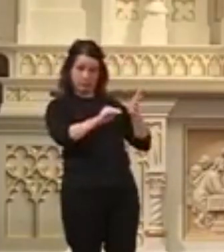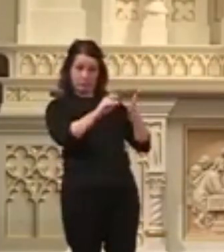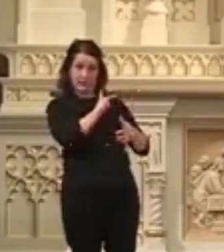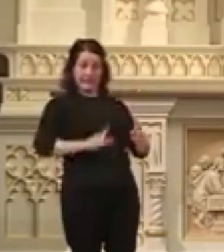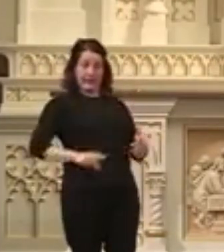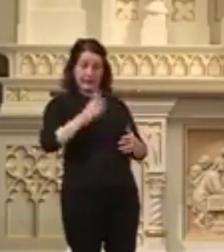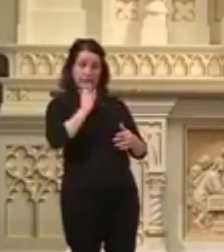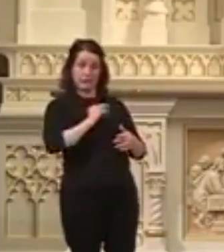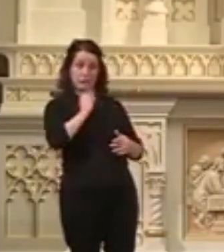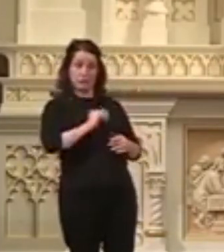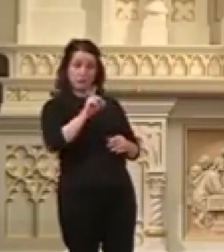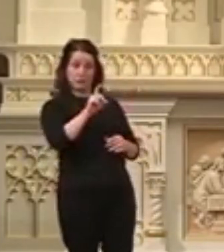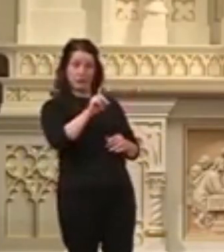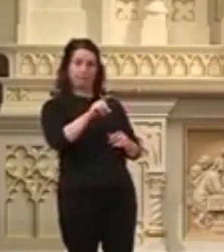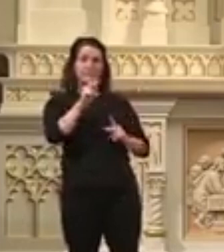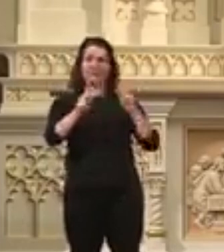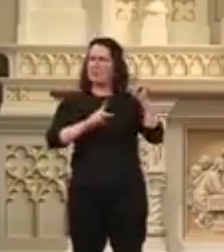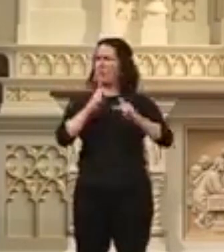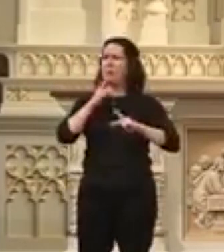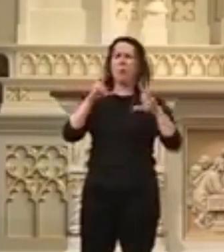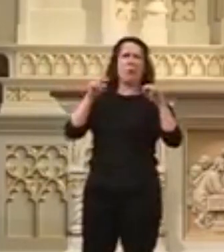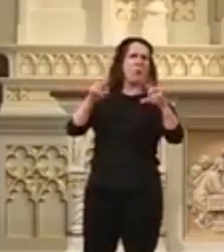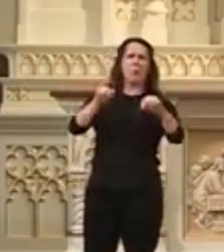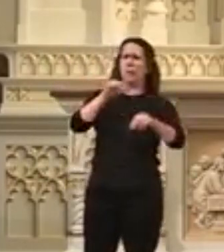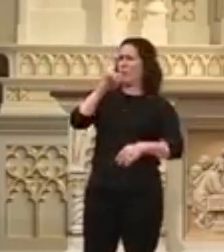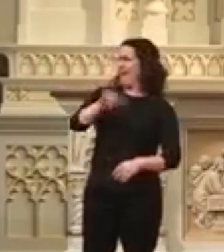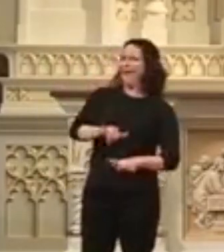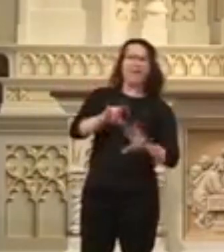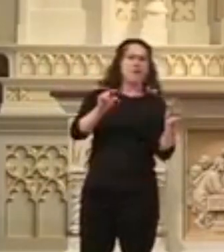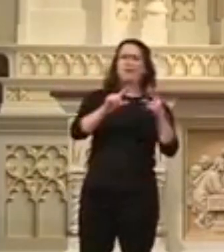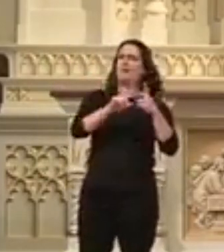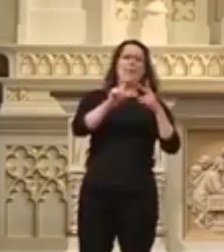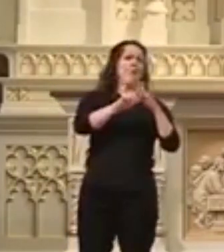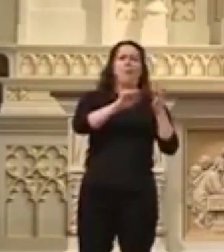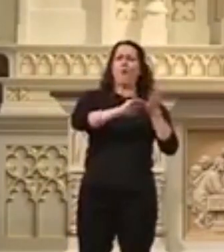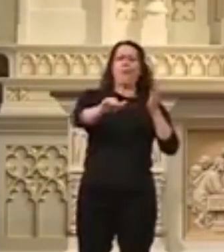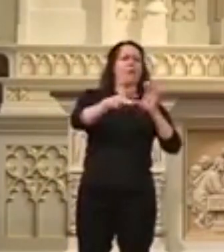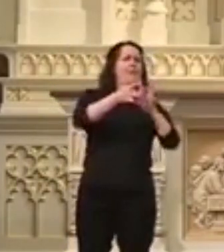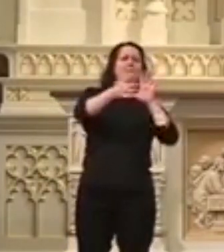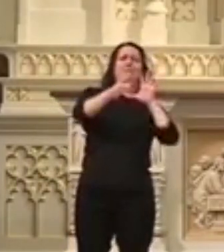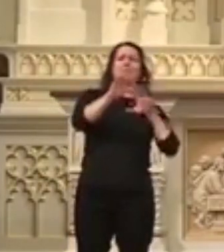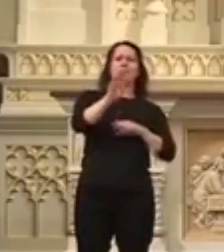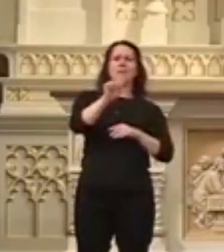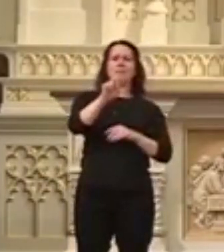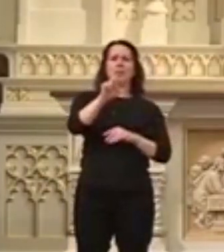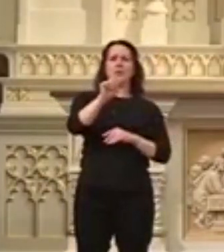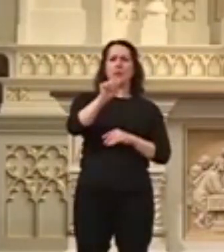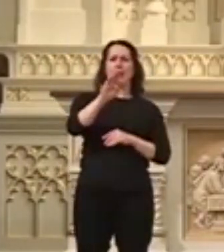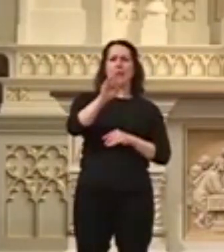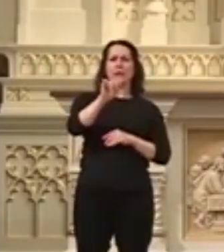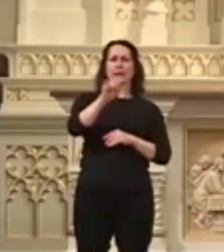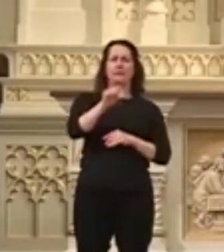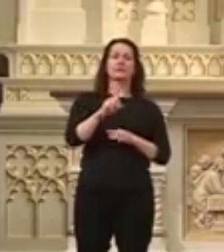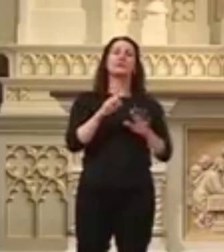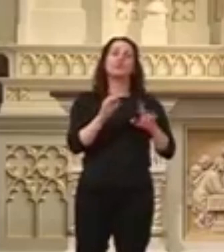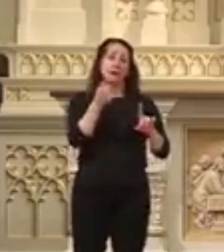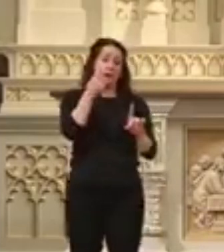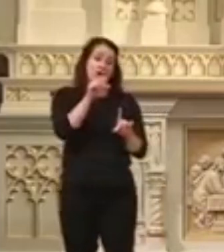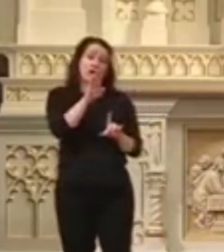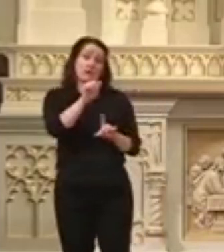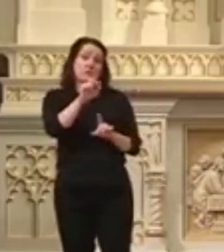They cried out again, Not this one, but Barabbas. Now Barabbas was a